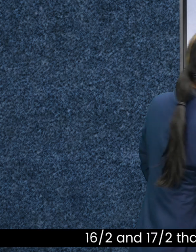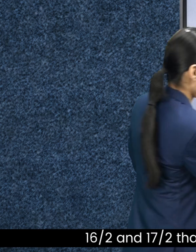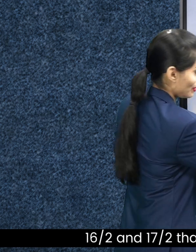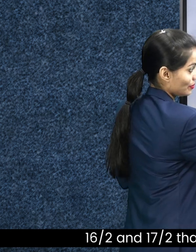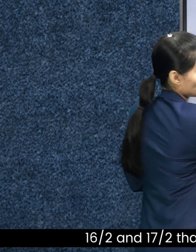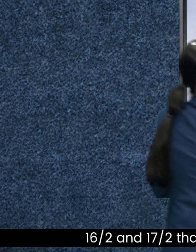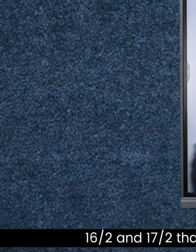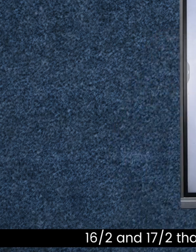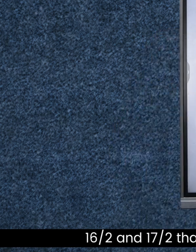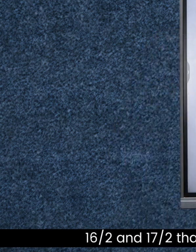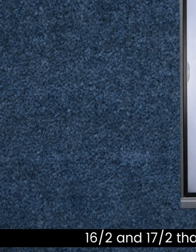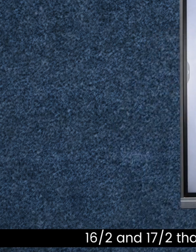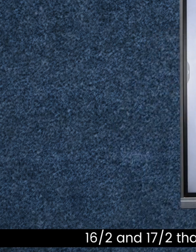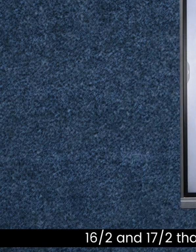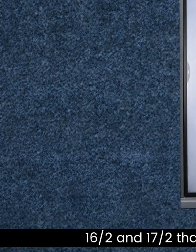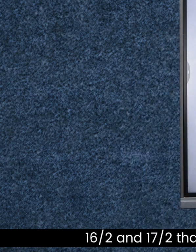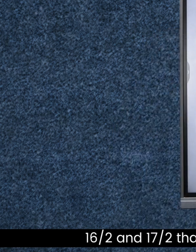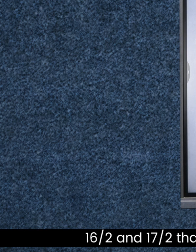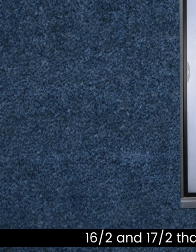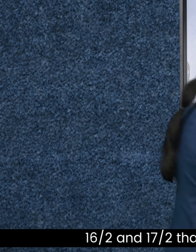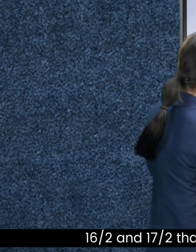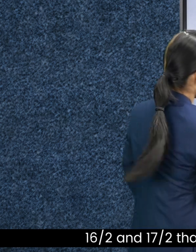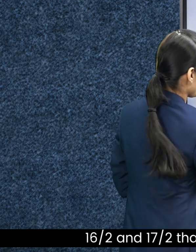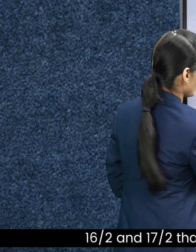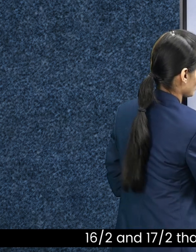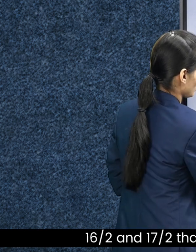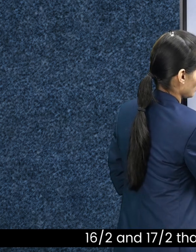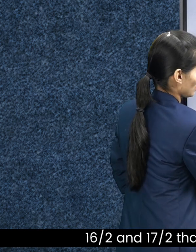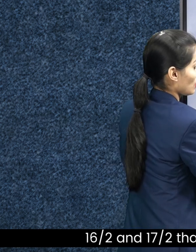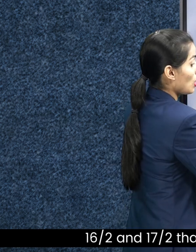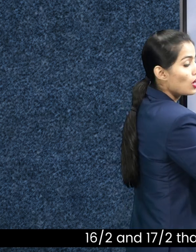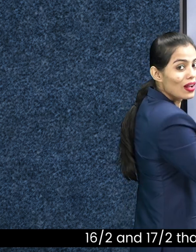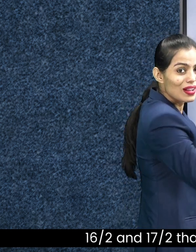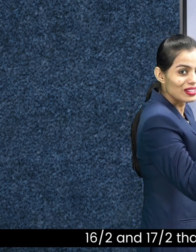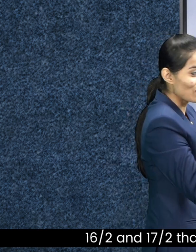Is equal to 16 by 2 and 17 by 2.